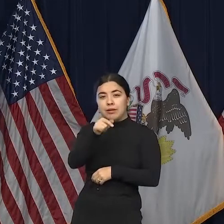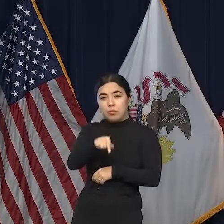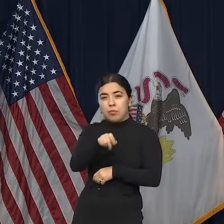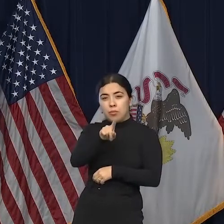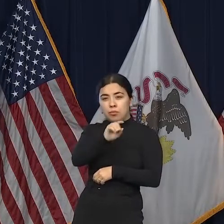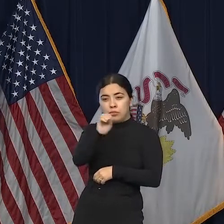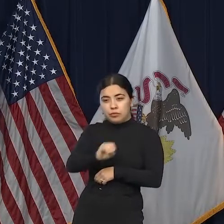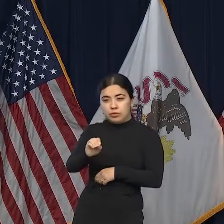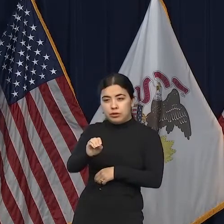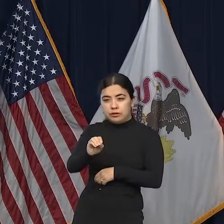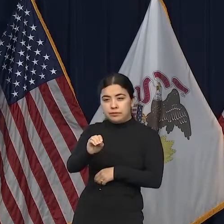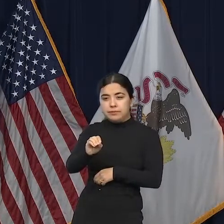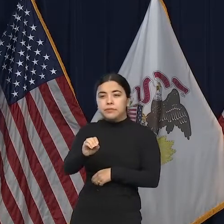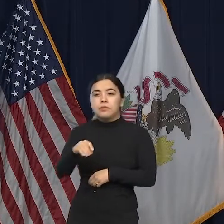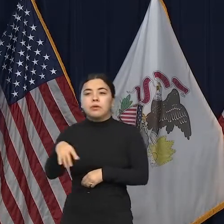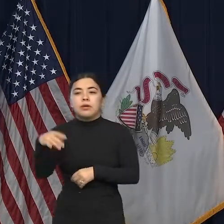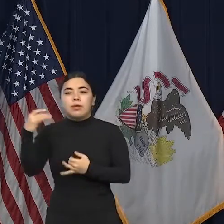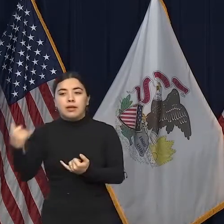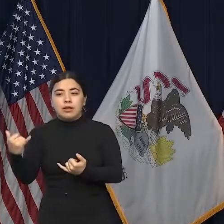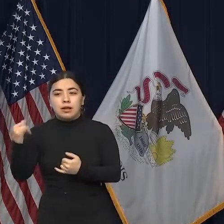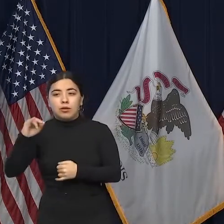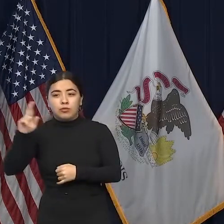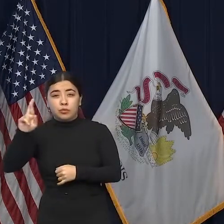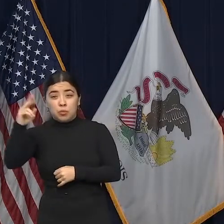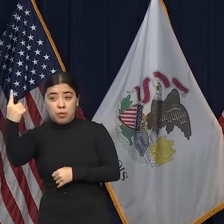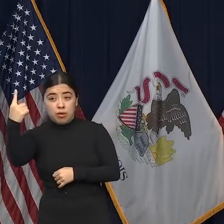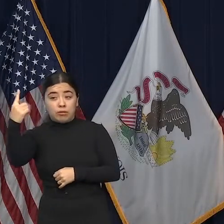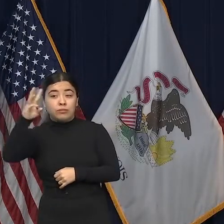15.7% in Region 1, northwestern Illinois.